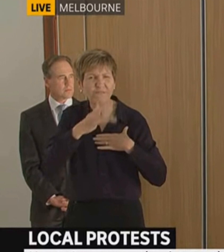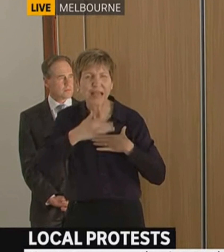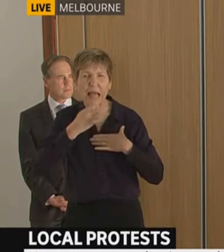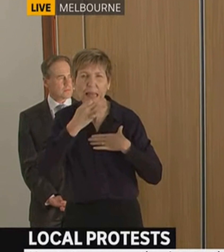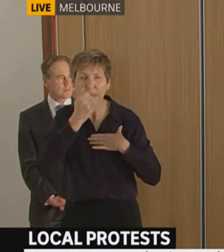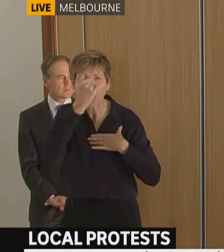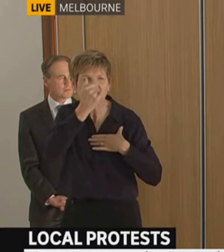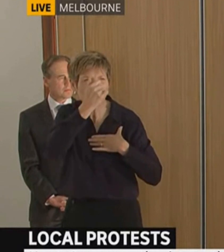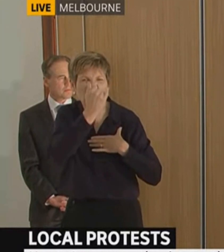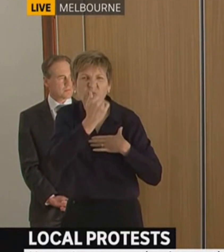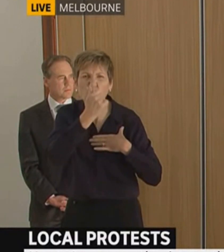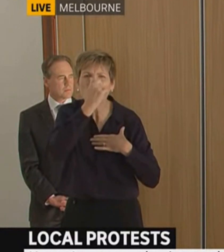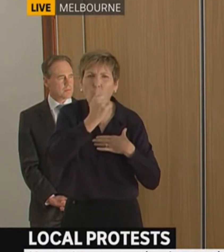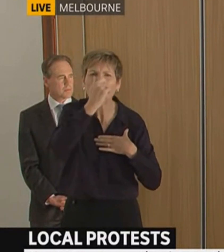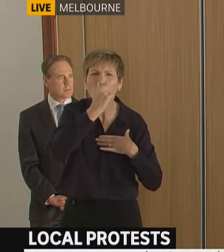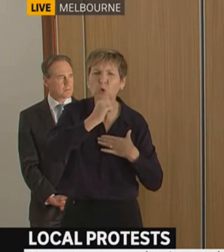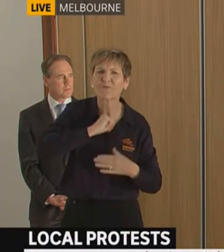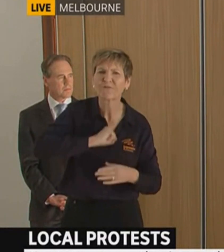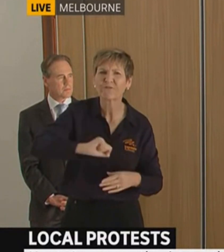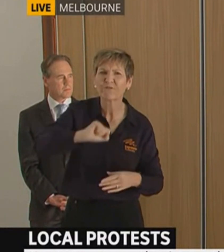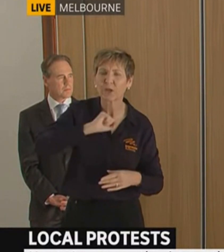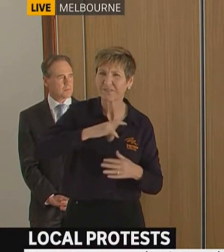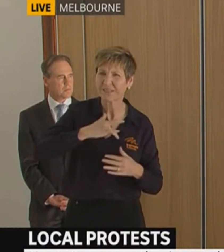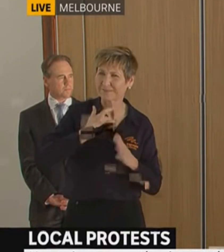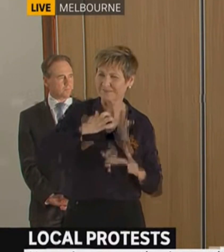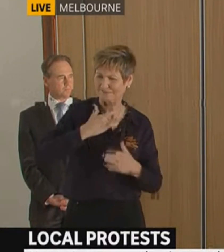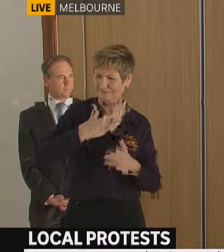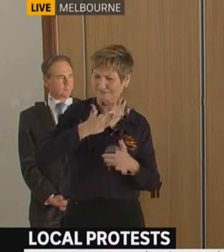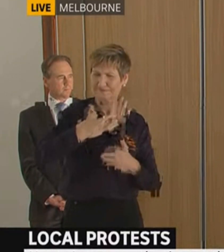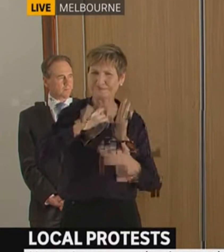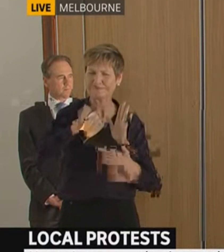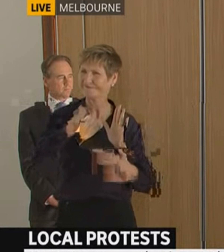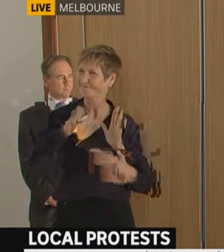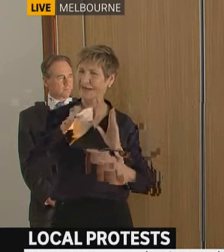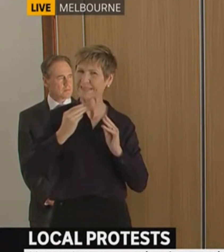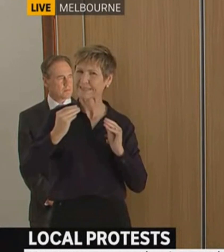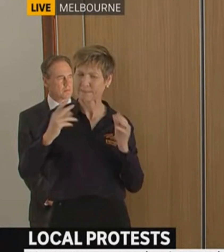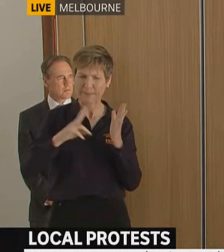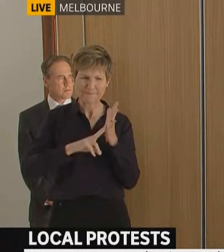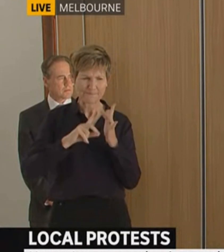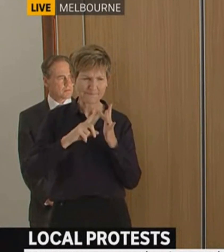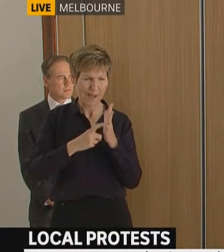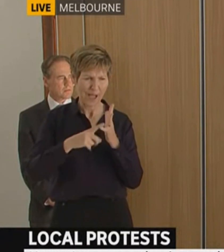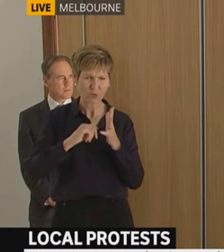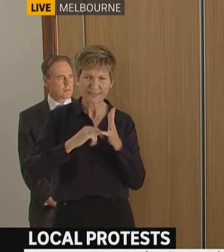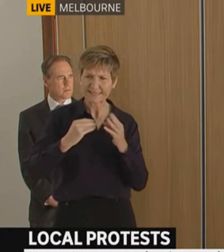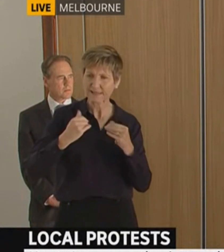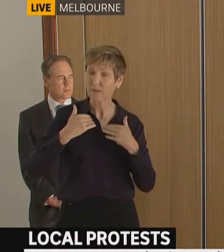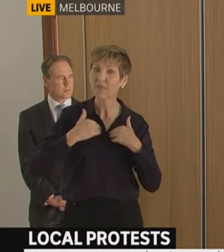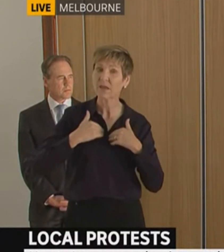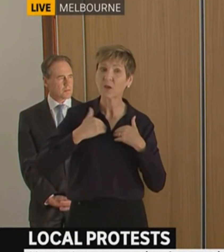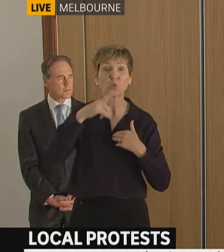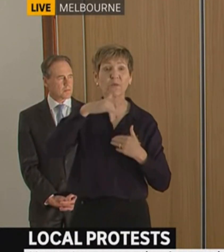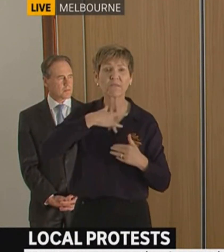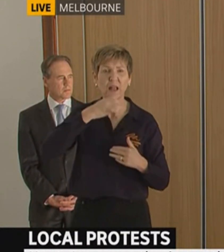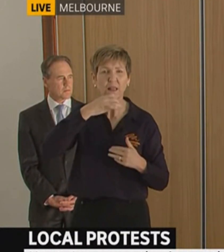cold, any cough that's unusual or suggesting a viral infection, any fever, that's when you